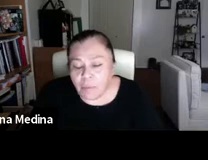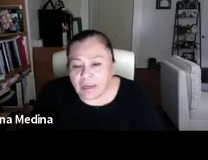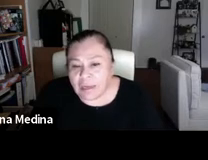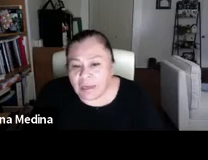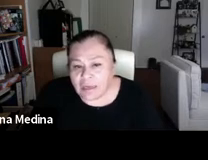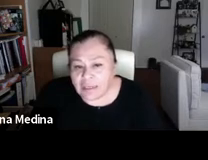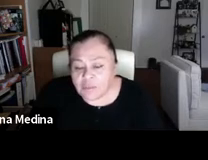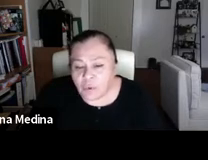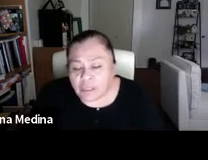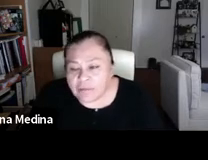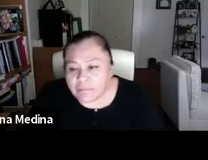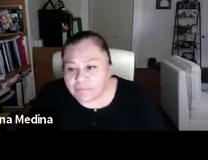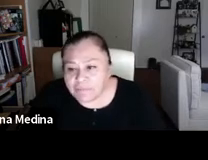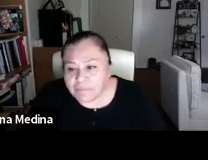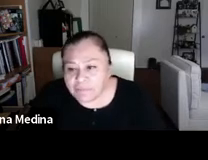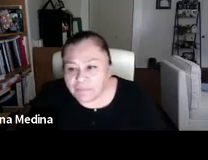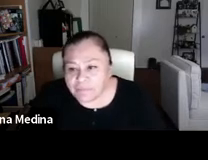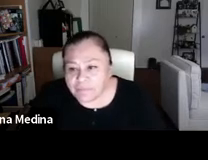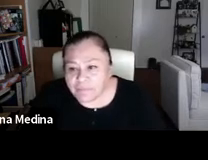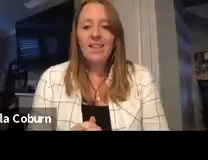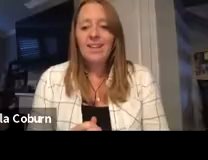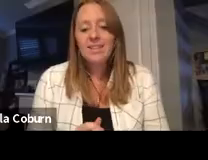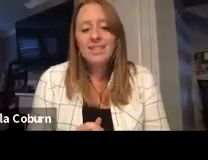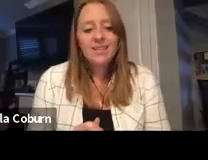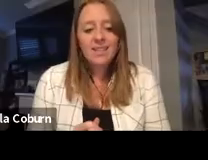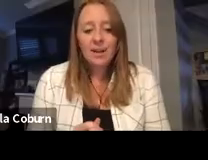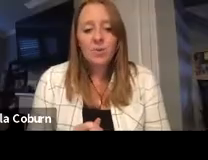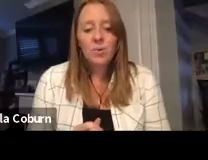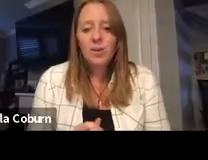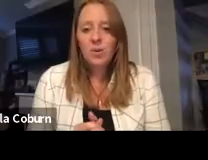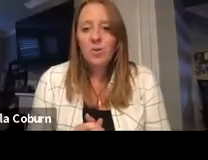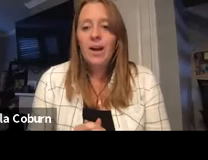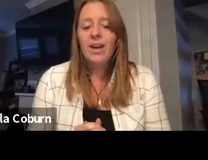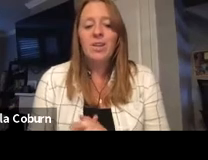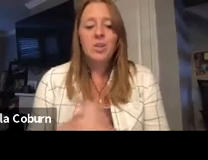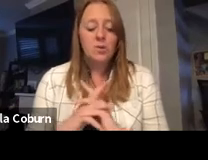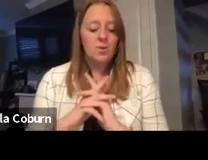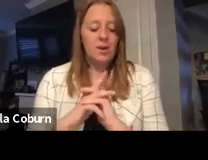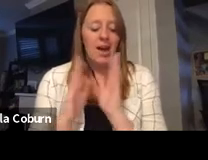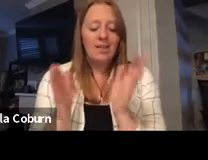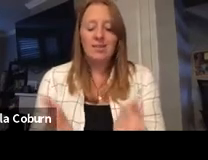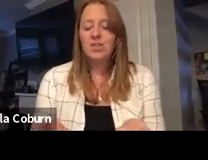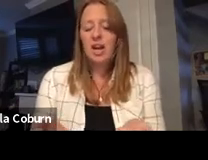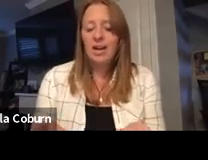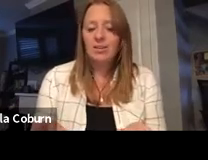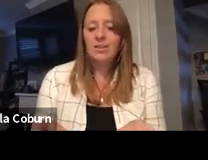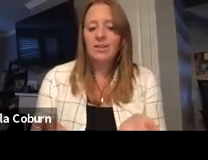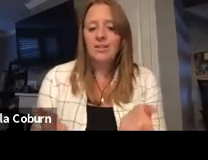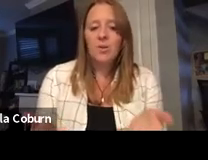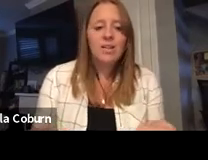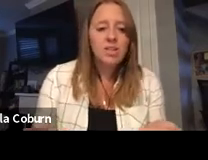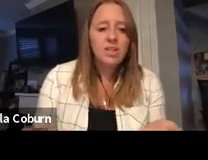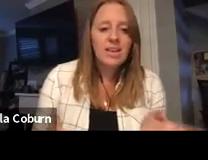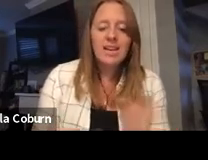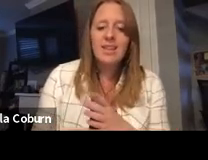tiempo para que respondan. I like the 10-second rule where you ask the child